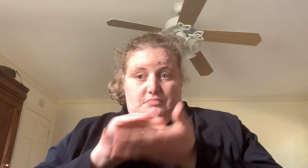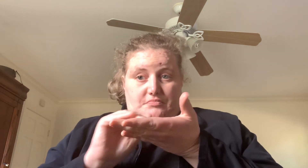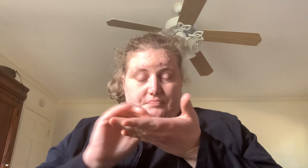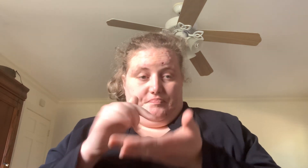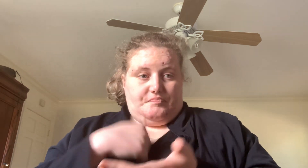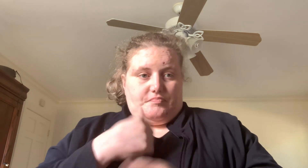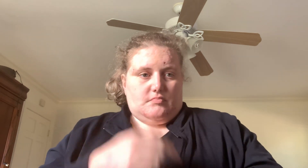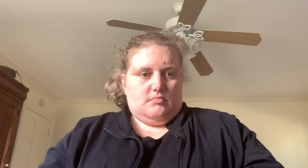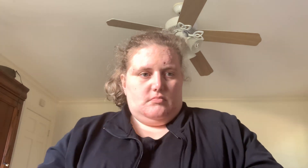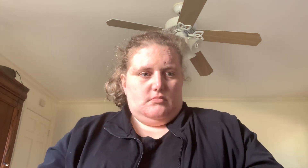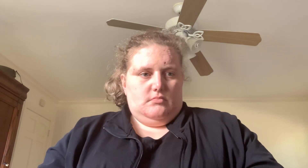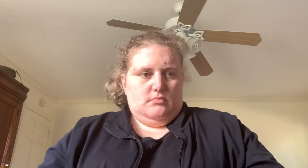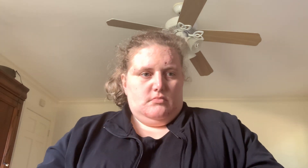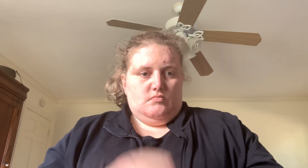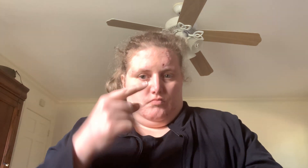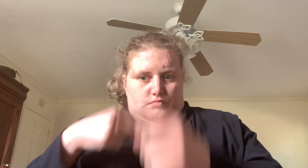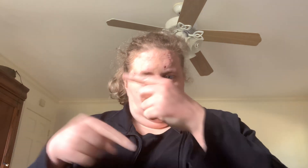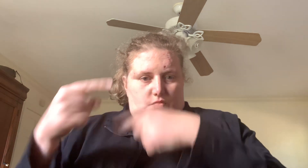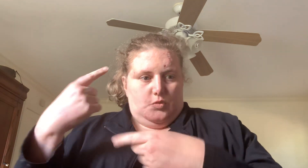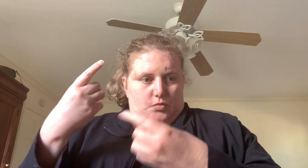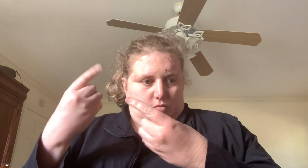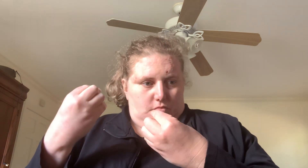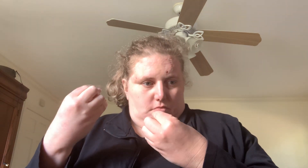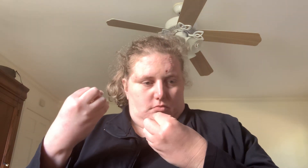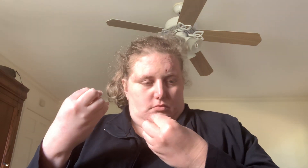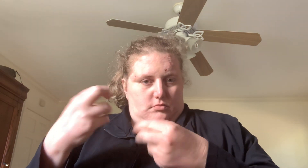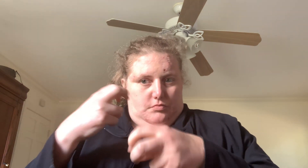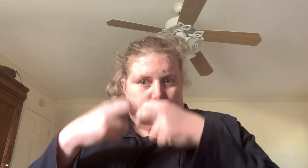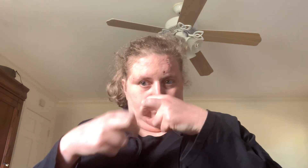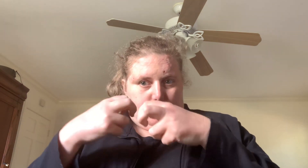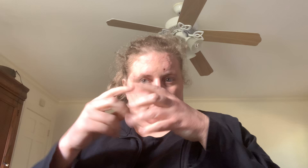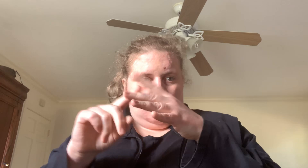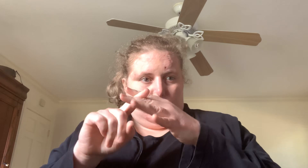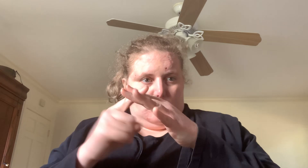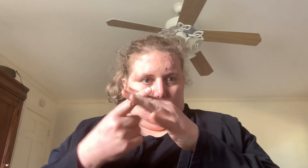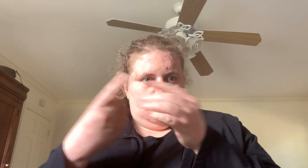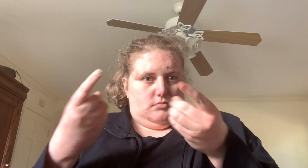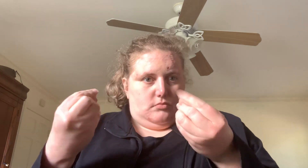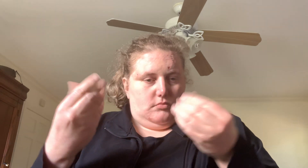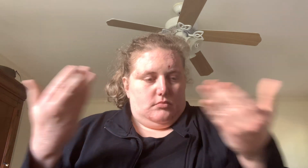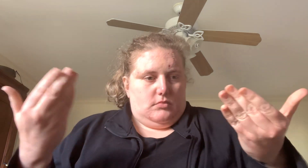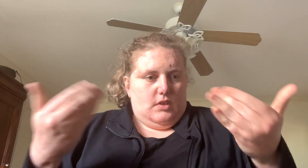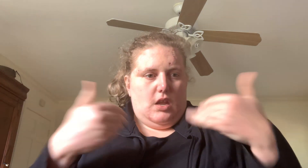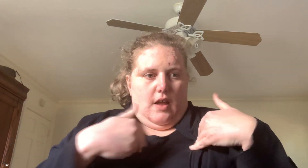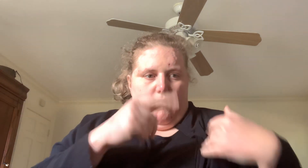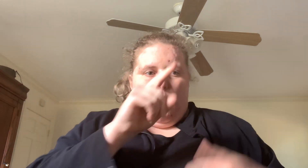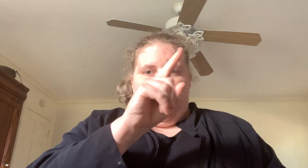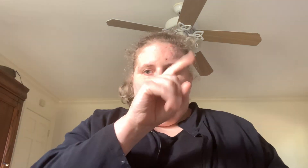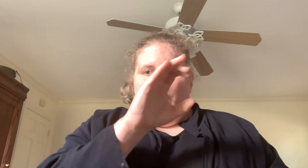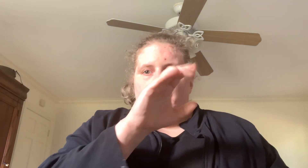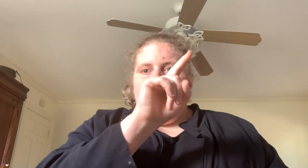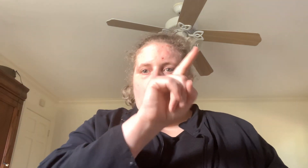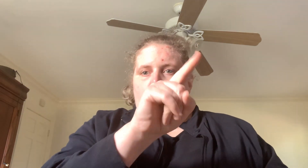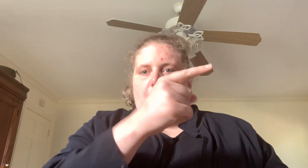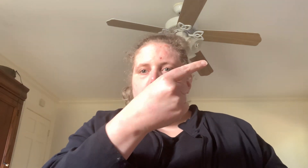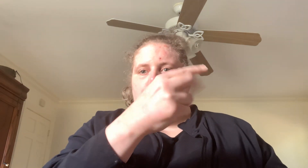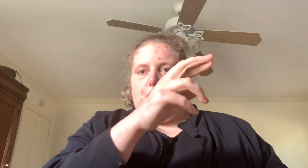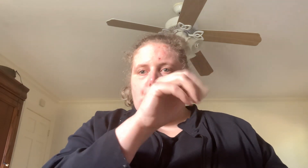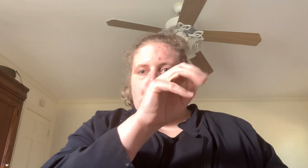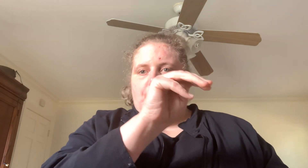So going back over what we did, the problem started off saying if we have 101 grams of copper, how many moles of copper 2